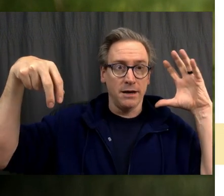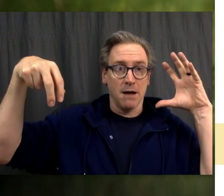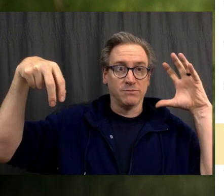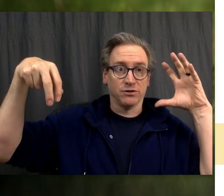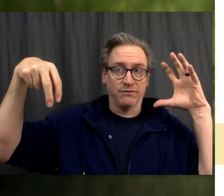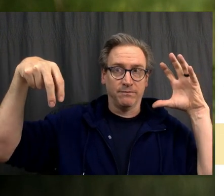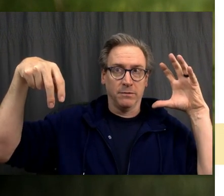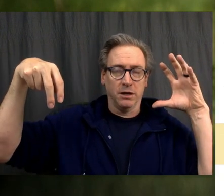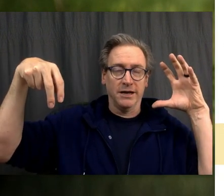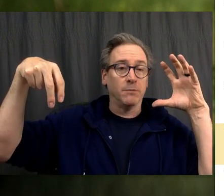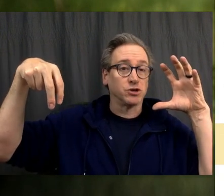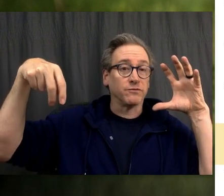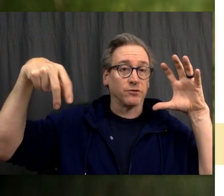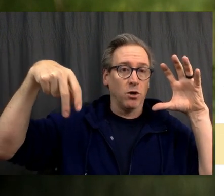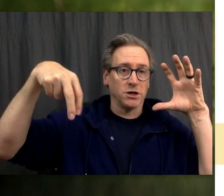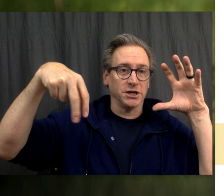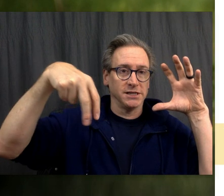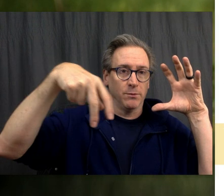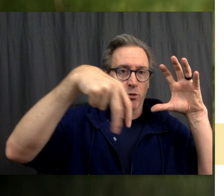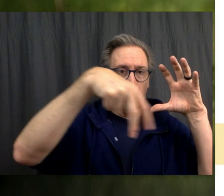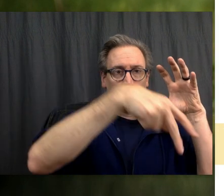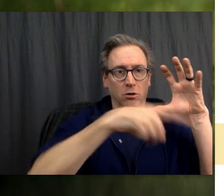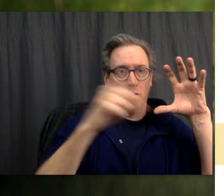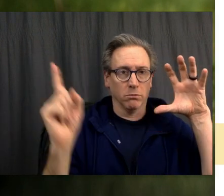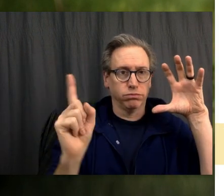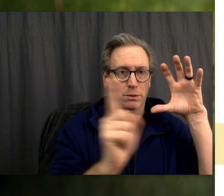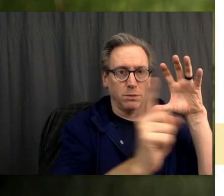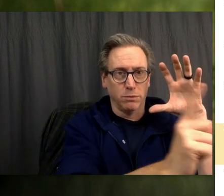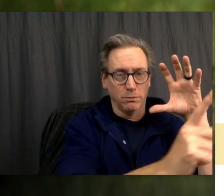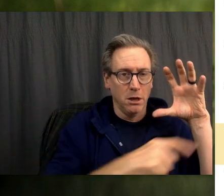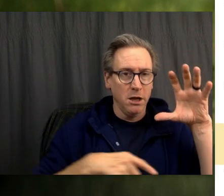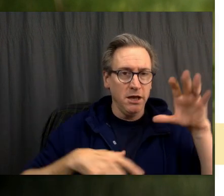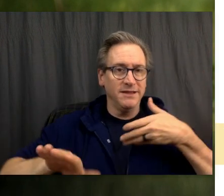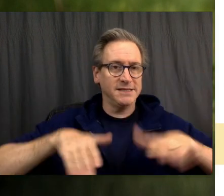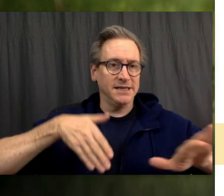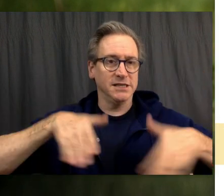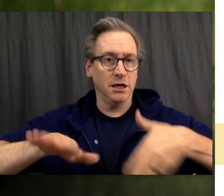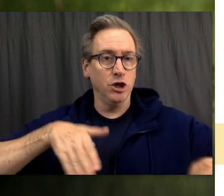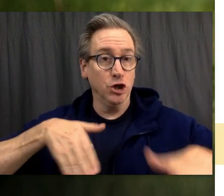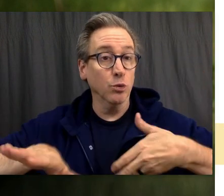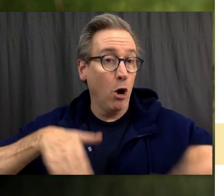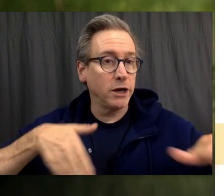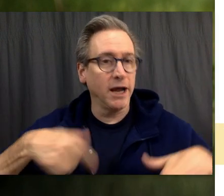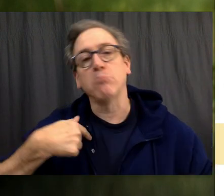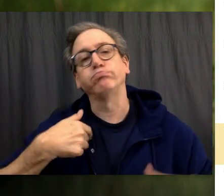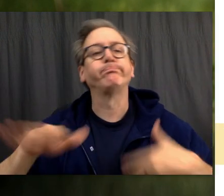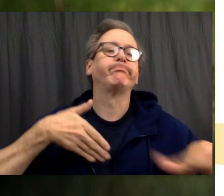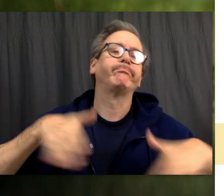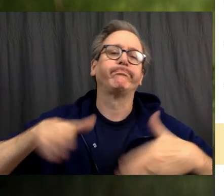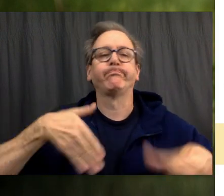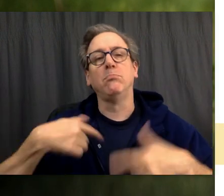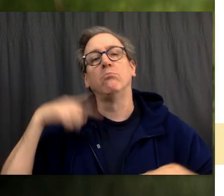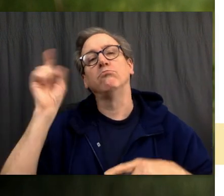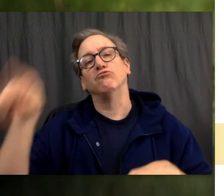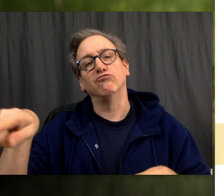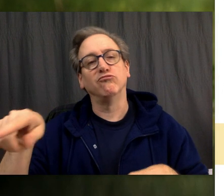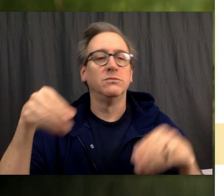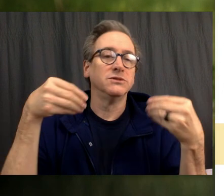an observer watching someone walk. Or this is you walking.